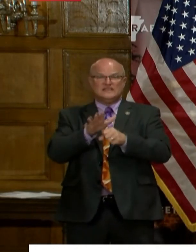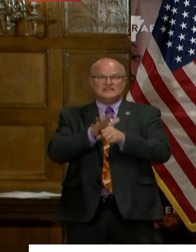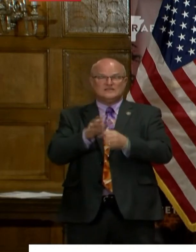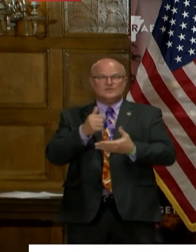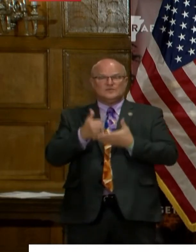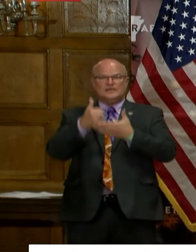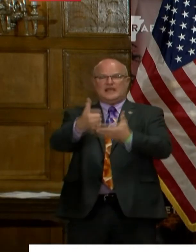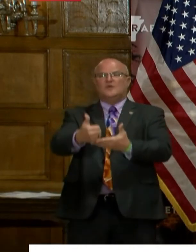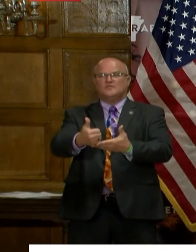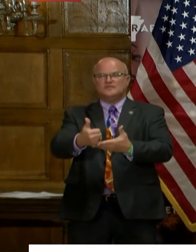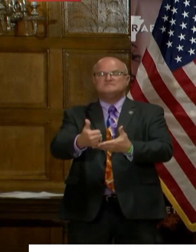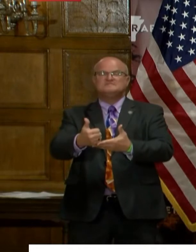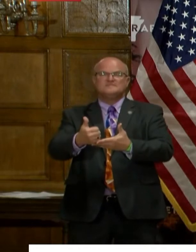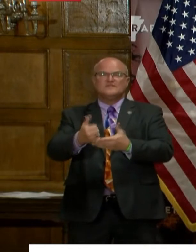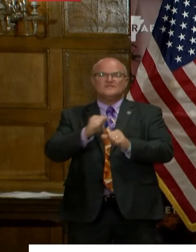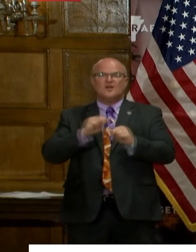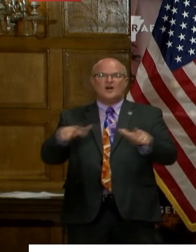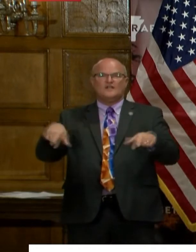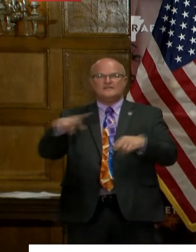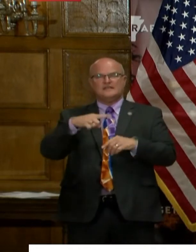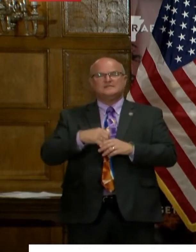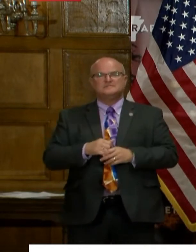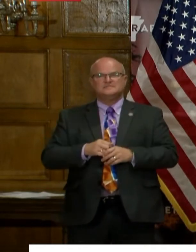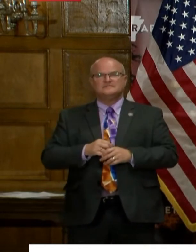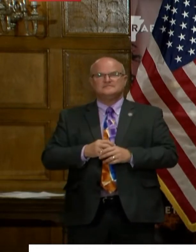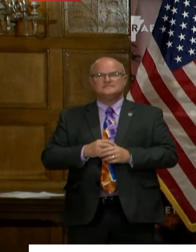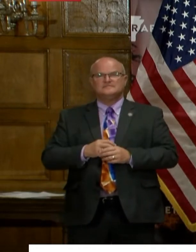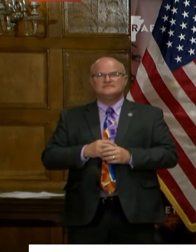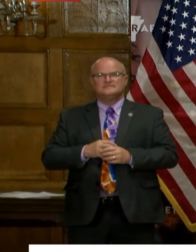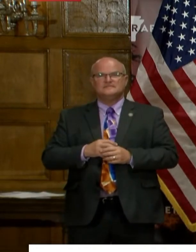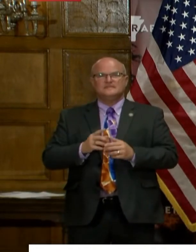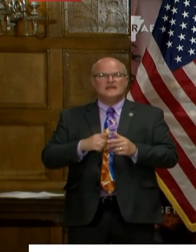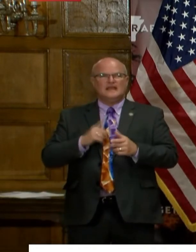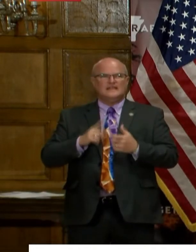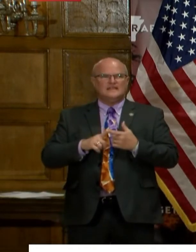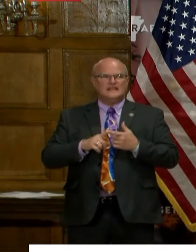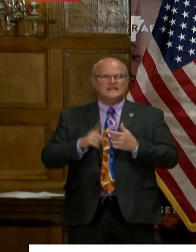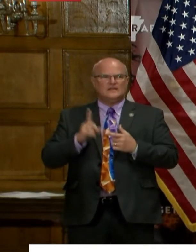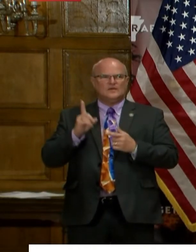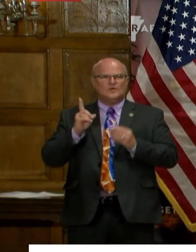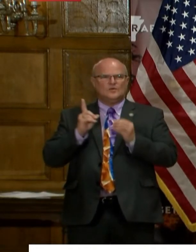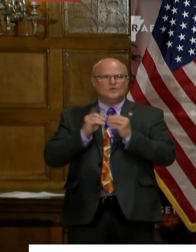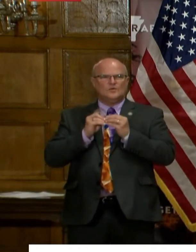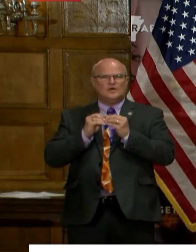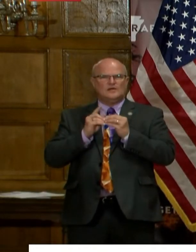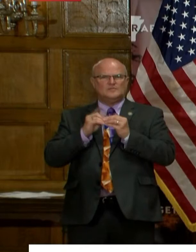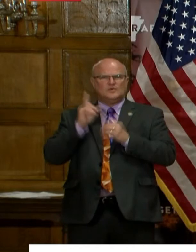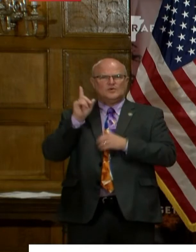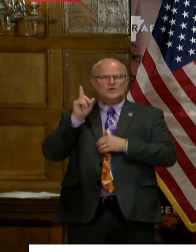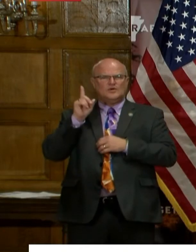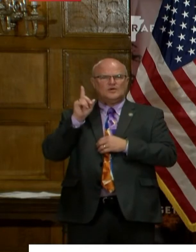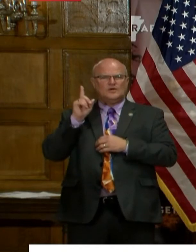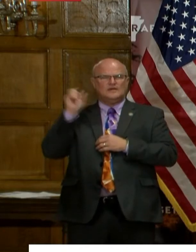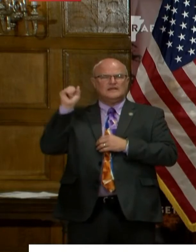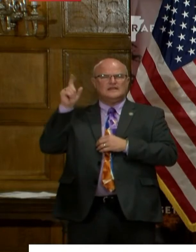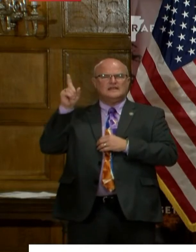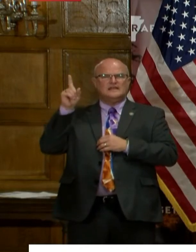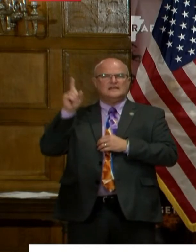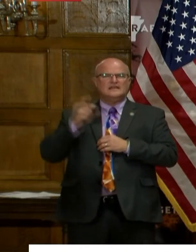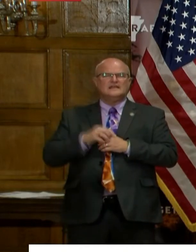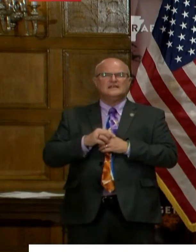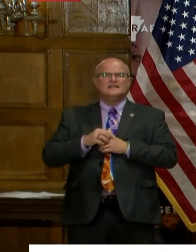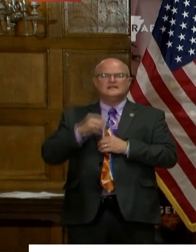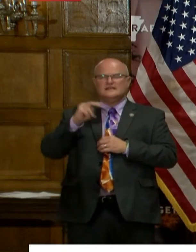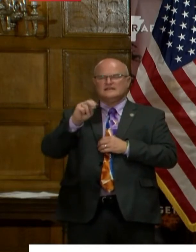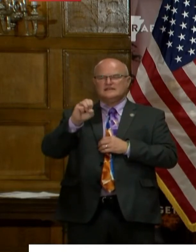will be helpful to all of them. And then I think there was another question, was there? Yes, Governor. Good